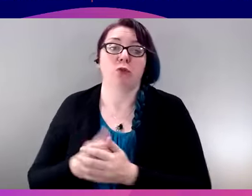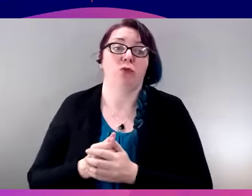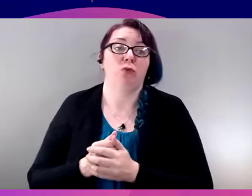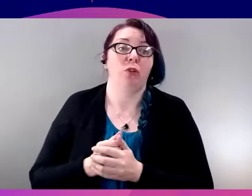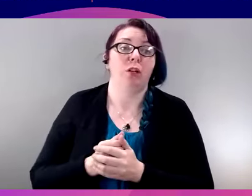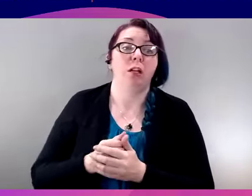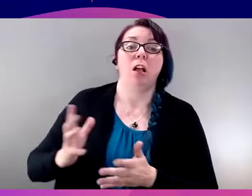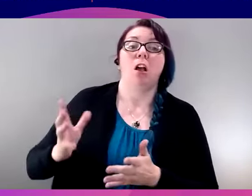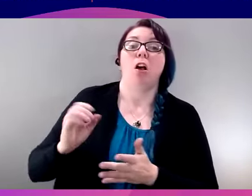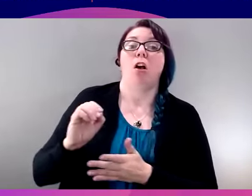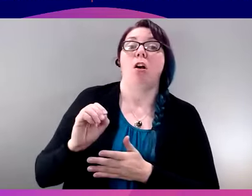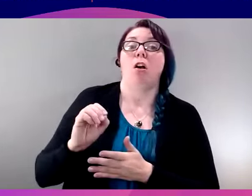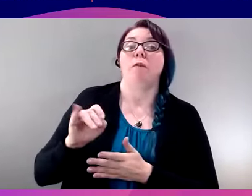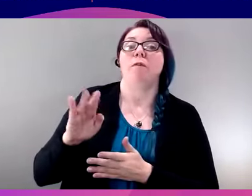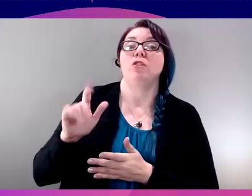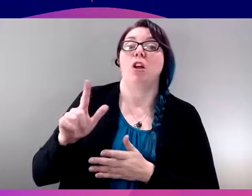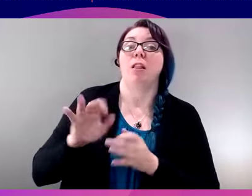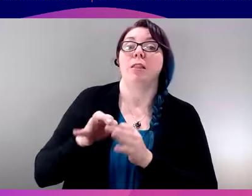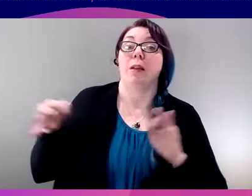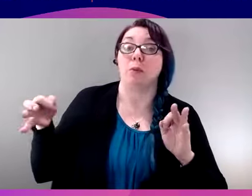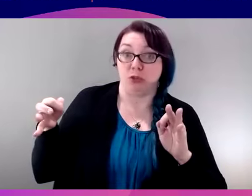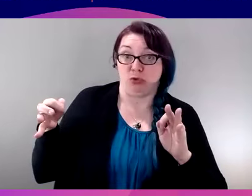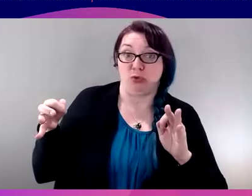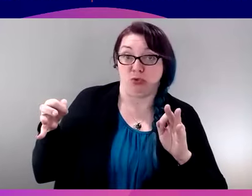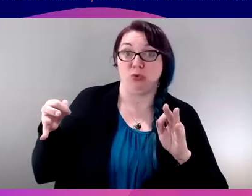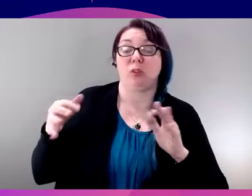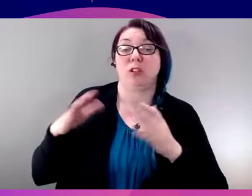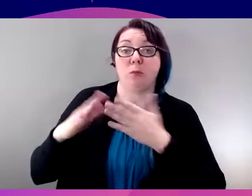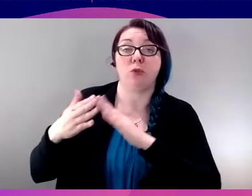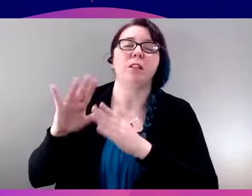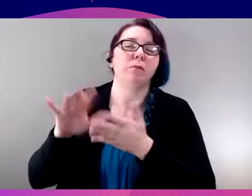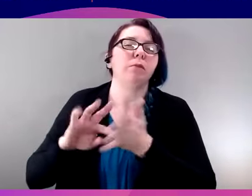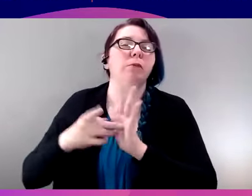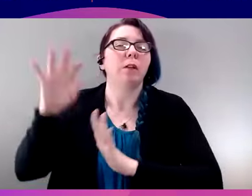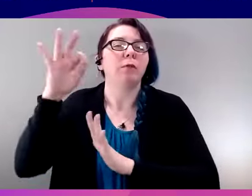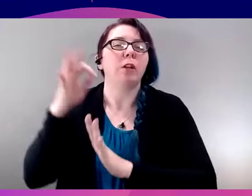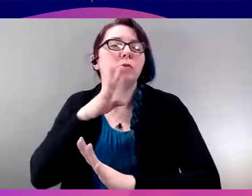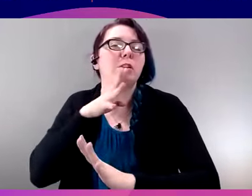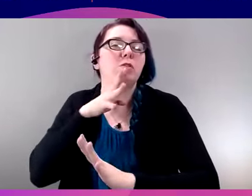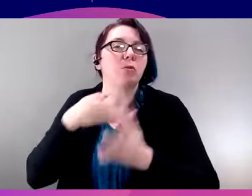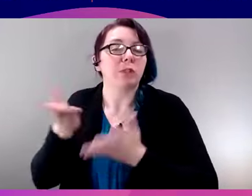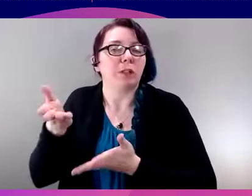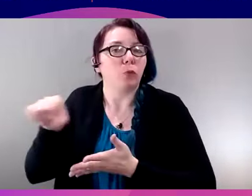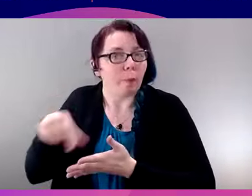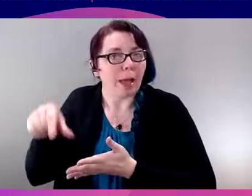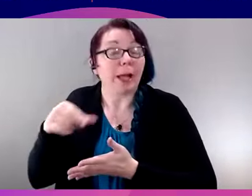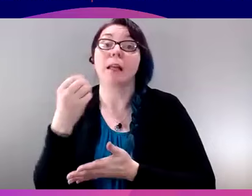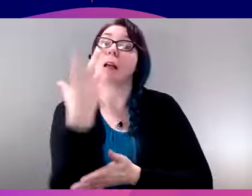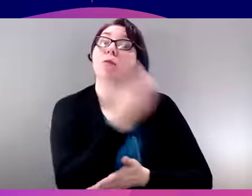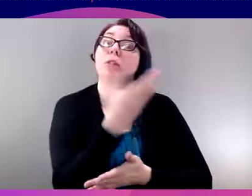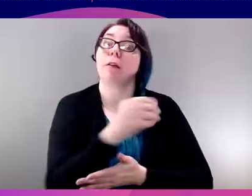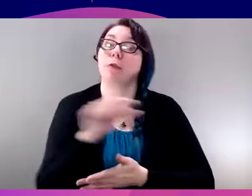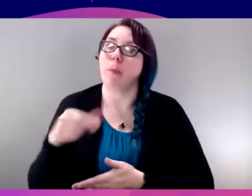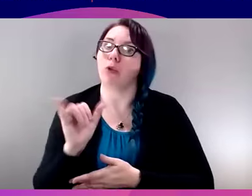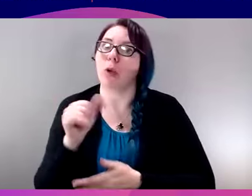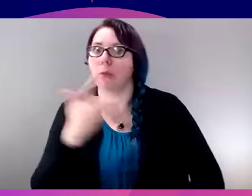minority community, which is French speakers outside of Quebec and English speakers within Quebec, and women